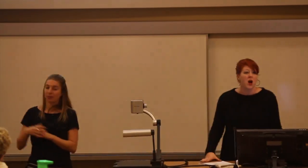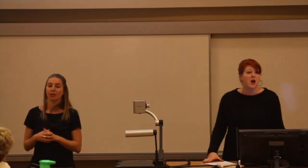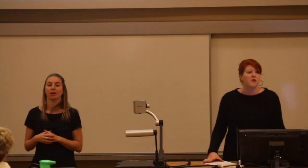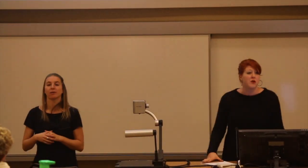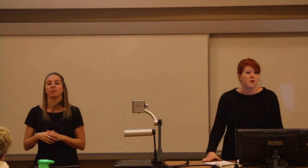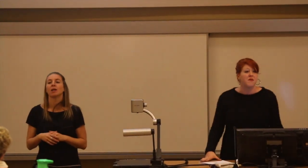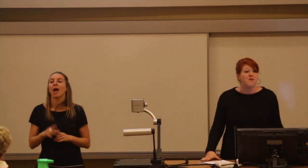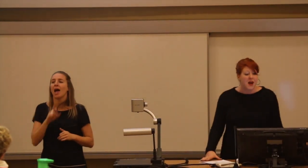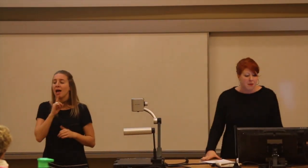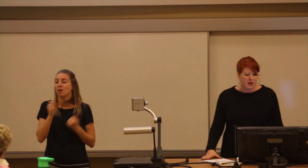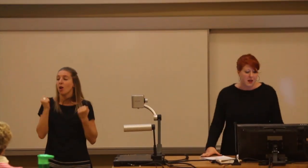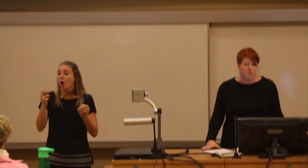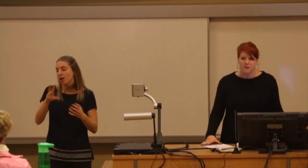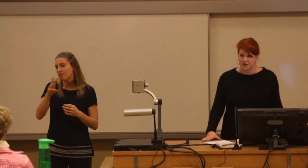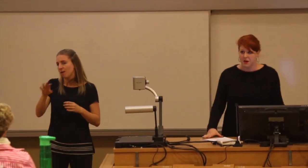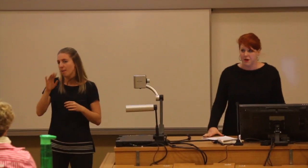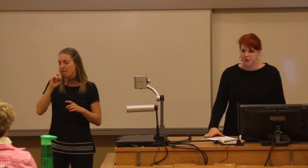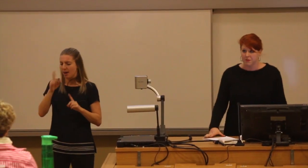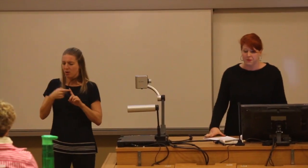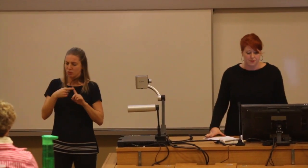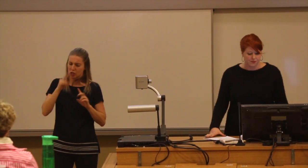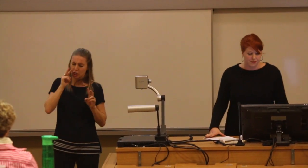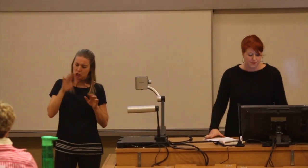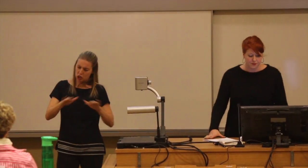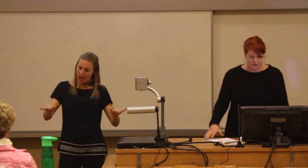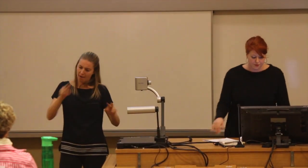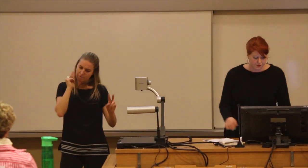information about child, youth, and family mental health.